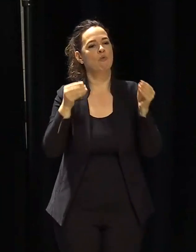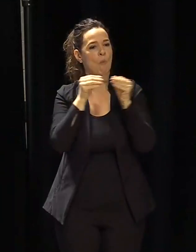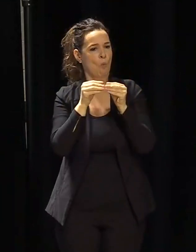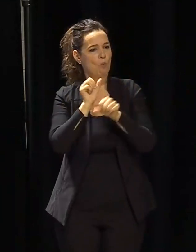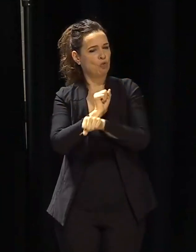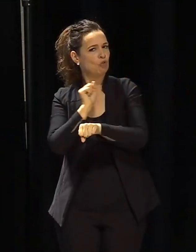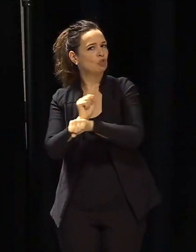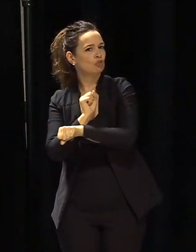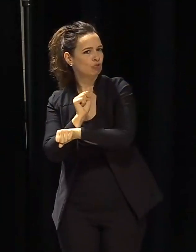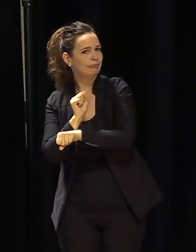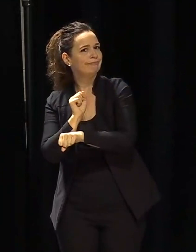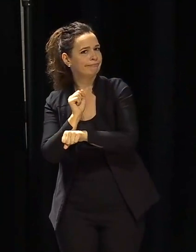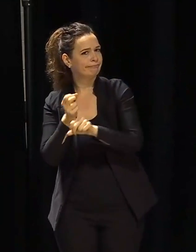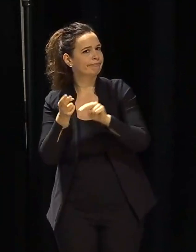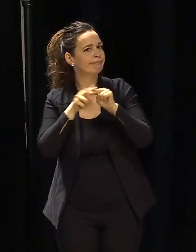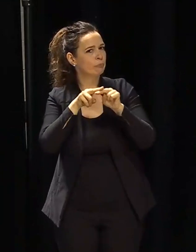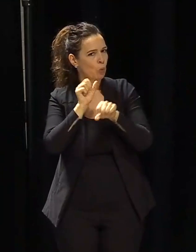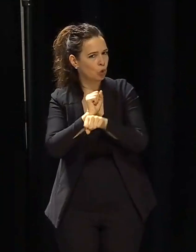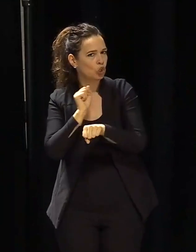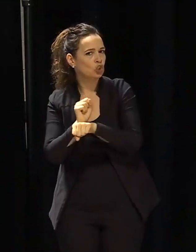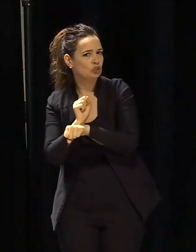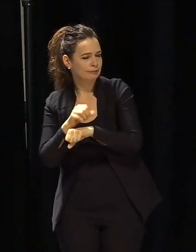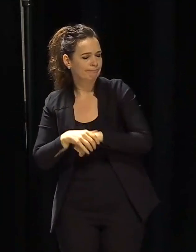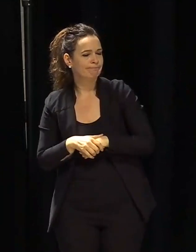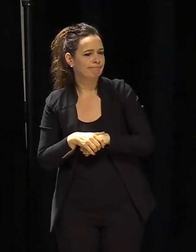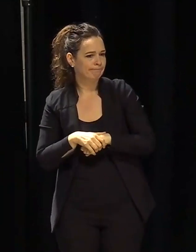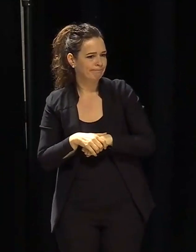hospital infrastructure. I don't know if they will, but they could.